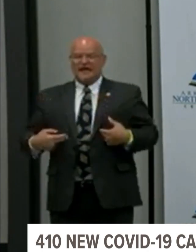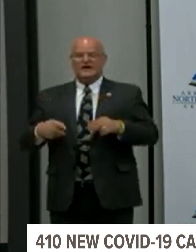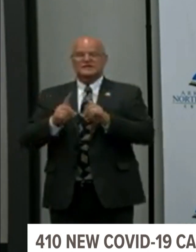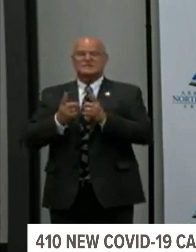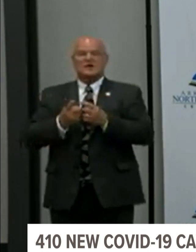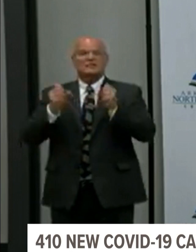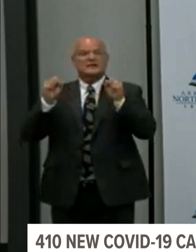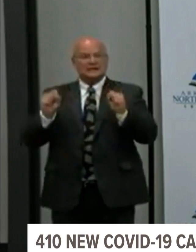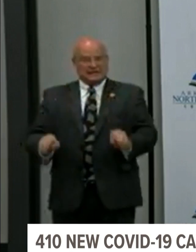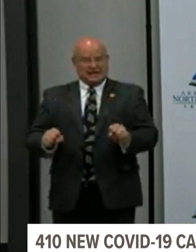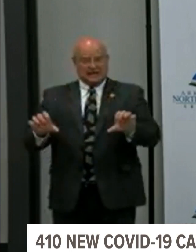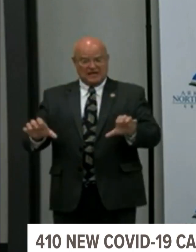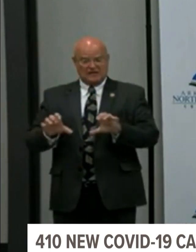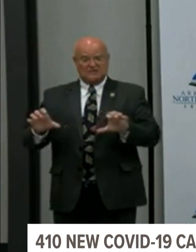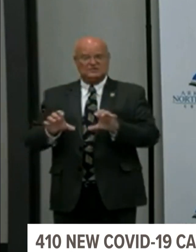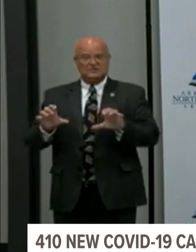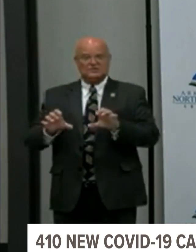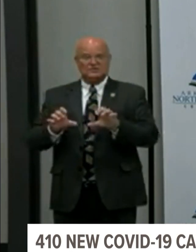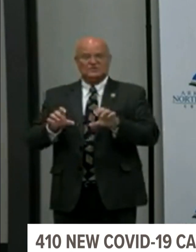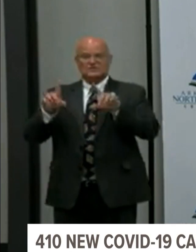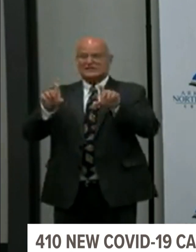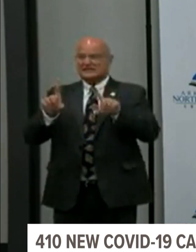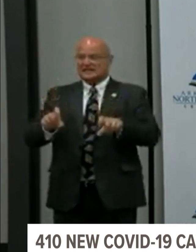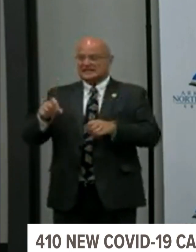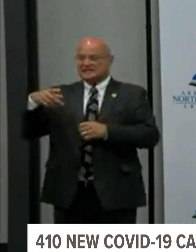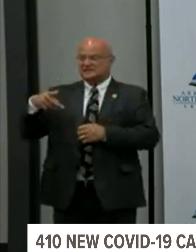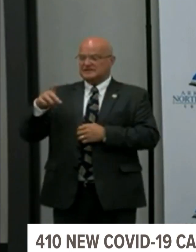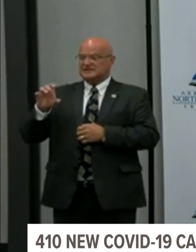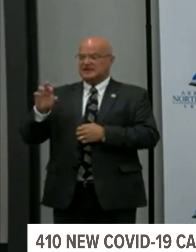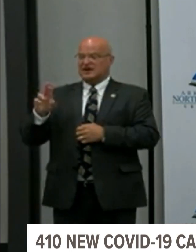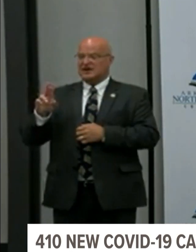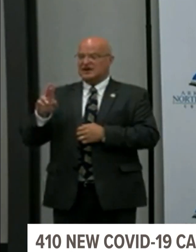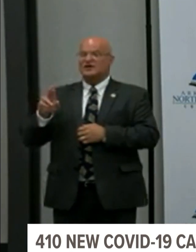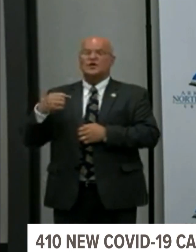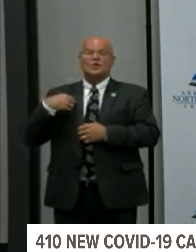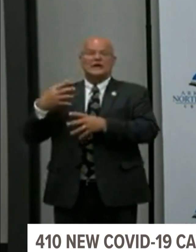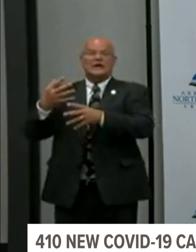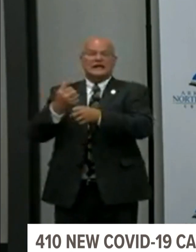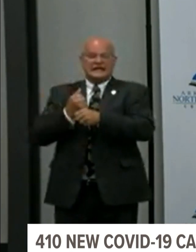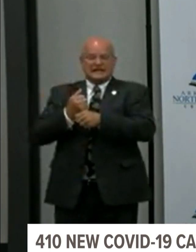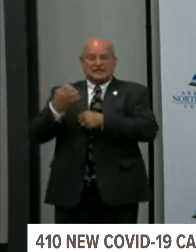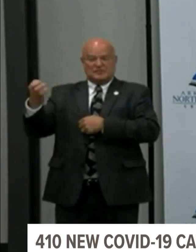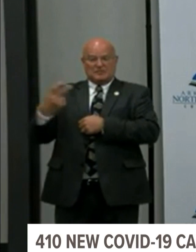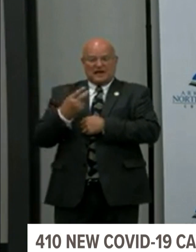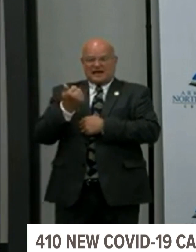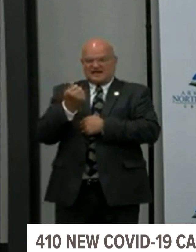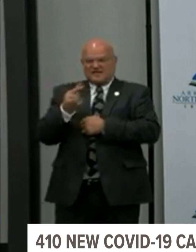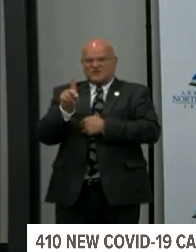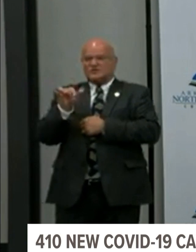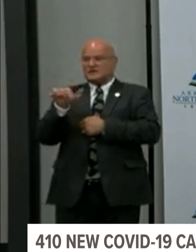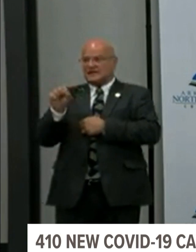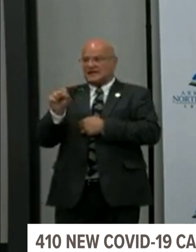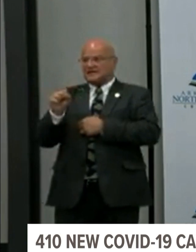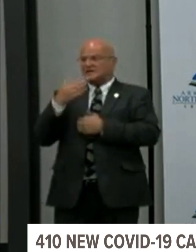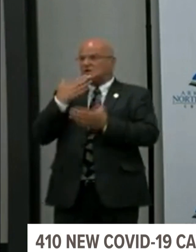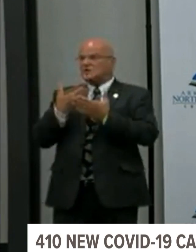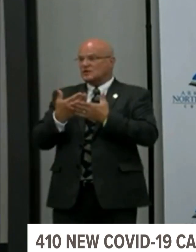PCR tests, and so we're able to do them in a couple of days, get you a result, and that it works really